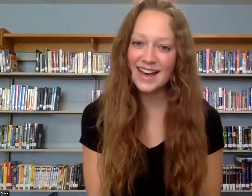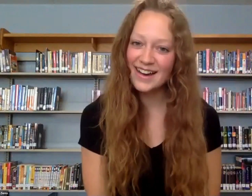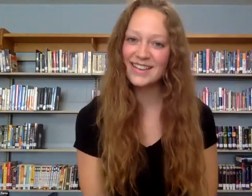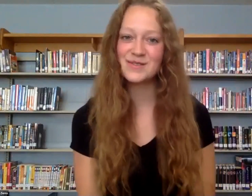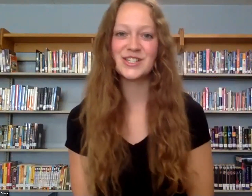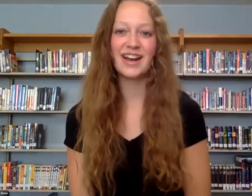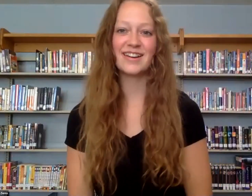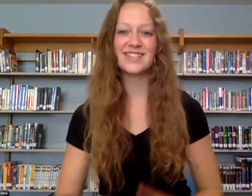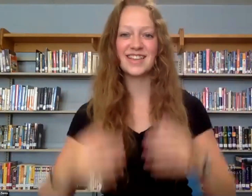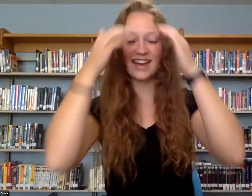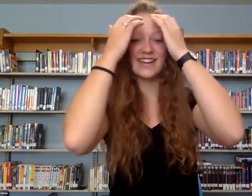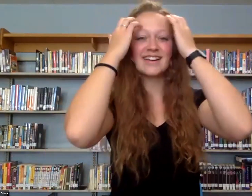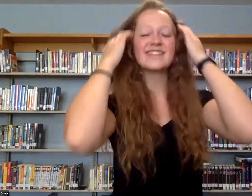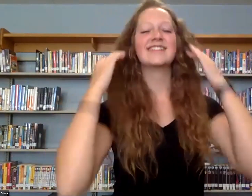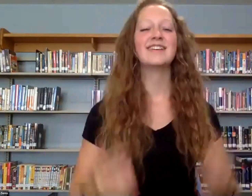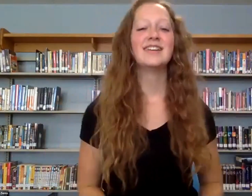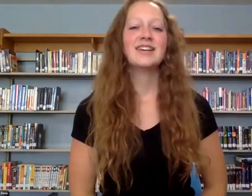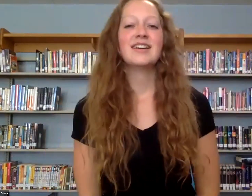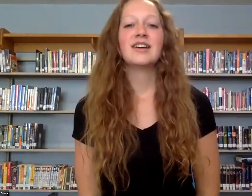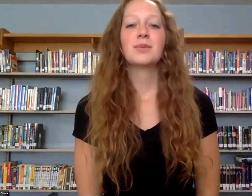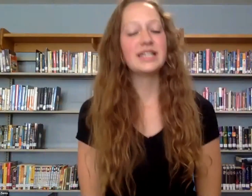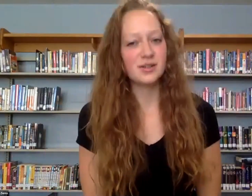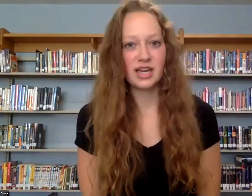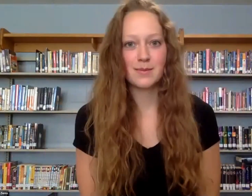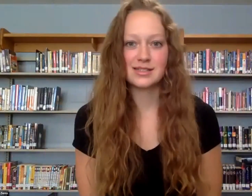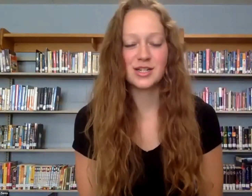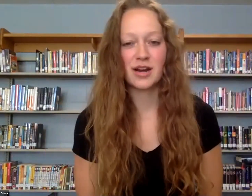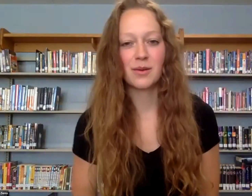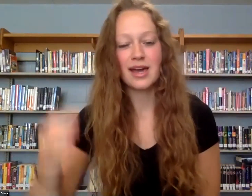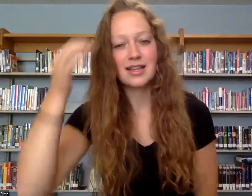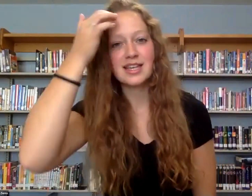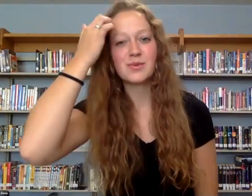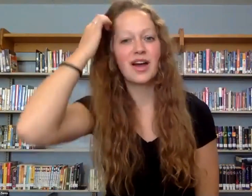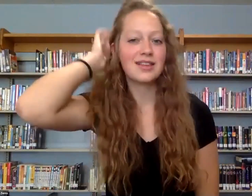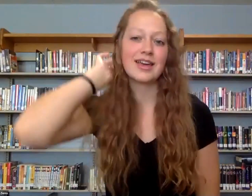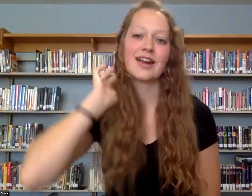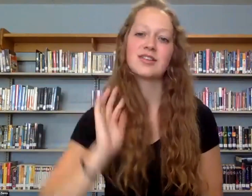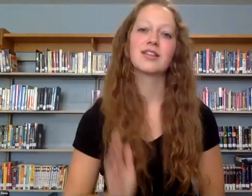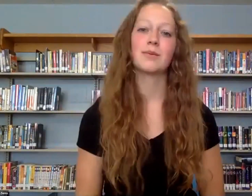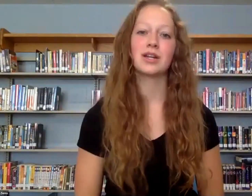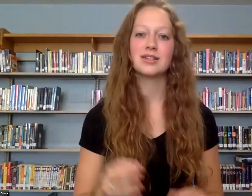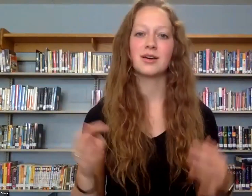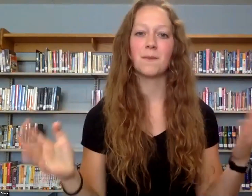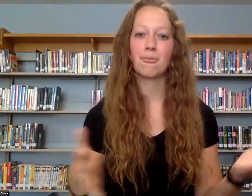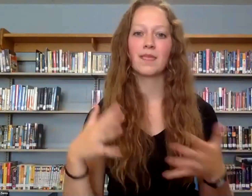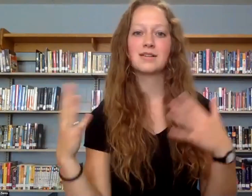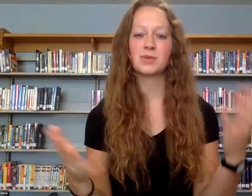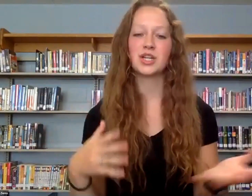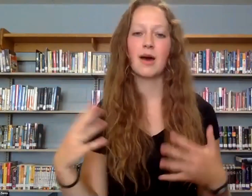line, and then we'll try it all together. Please don't take my sunshine away. This one, they kind of took liberty to switch it up